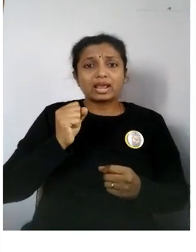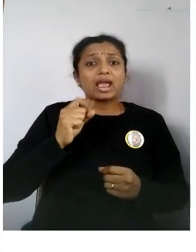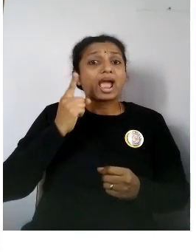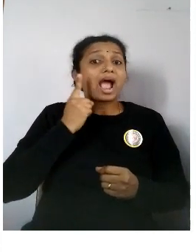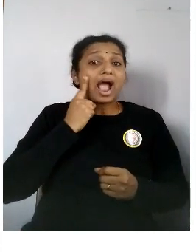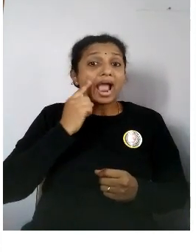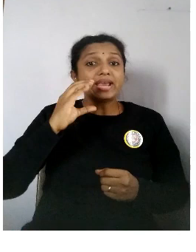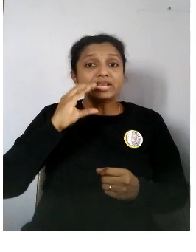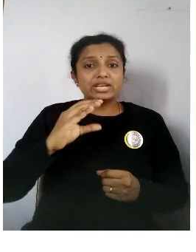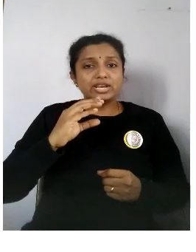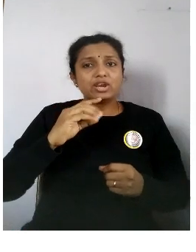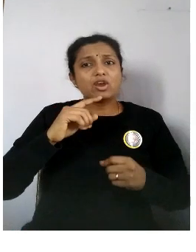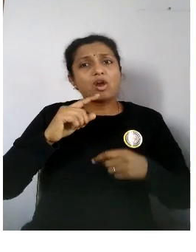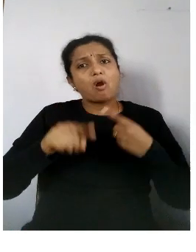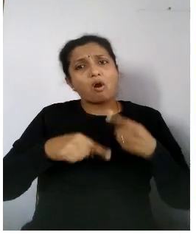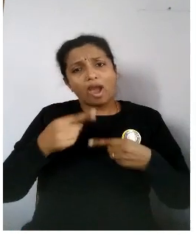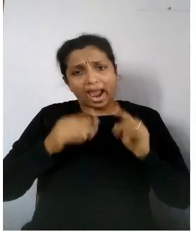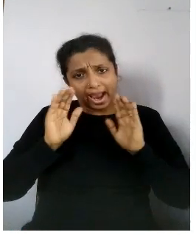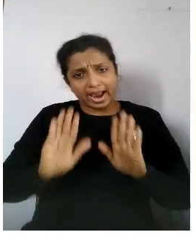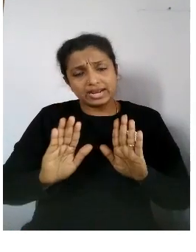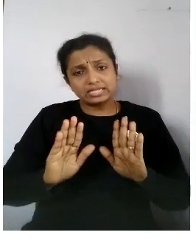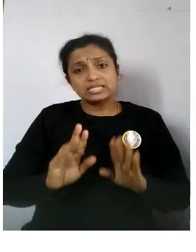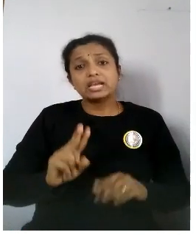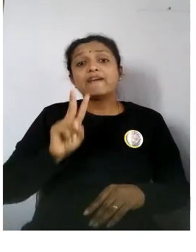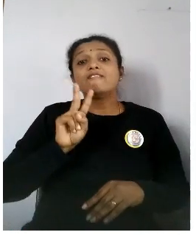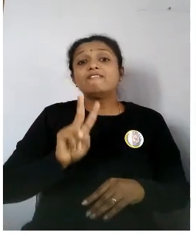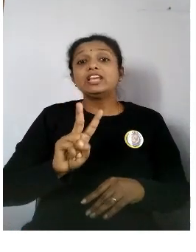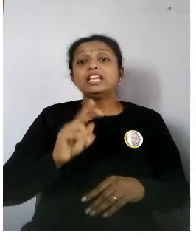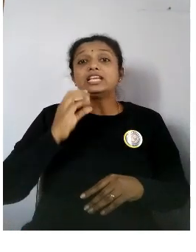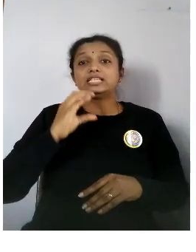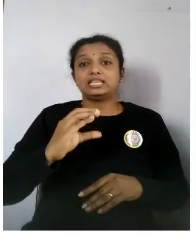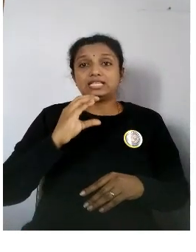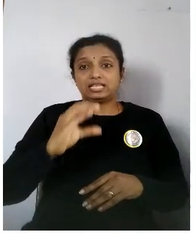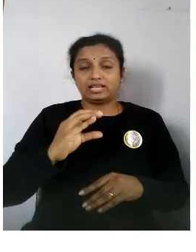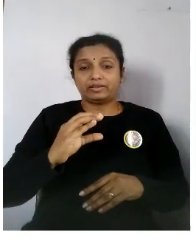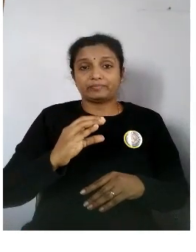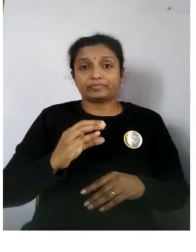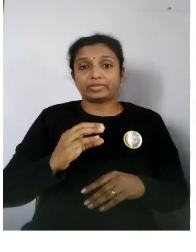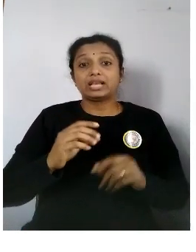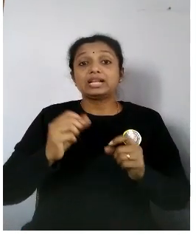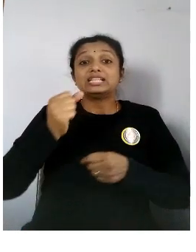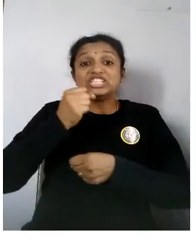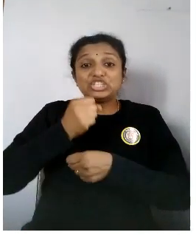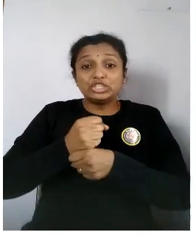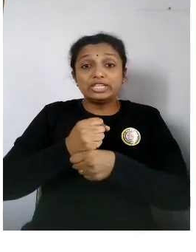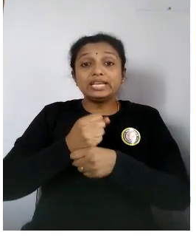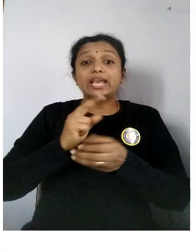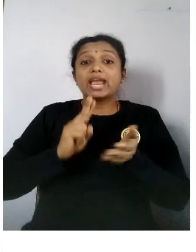Remember IC has VCC,